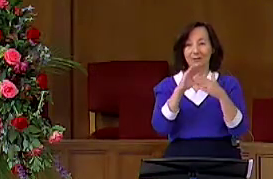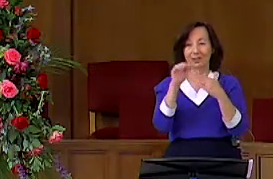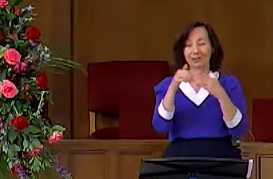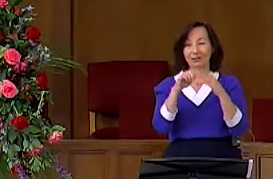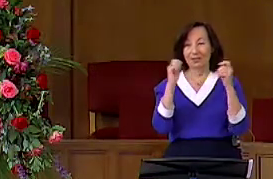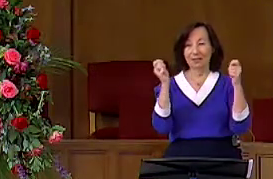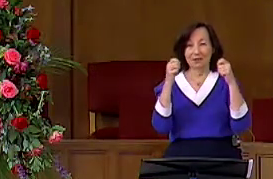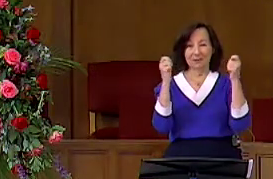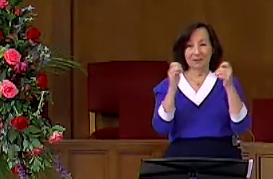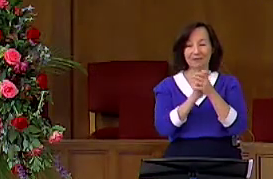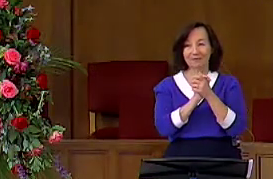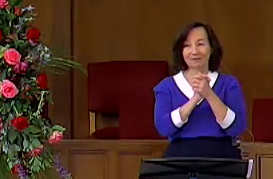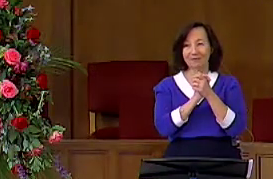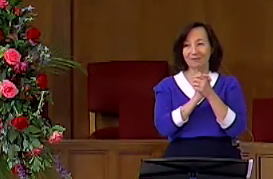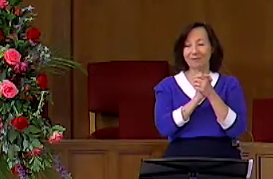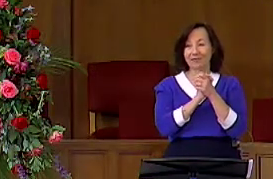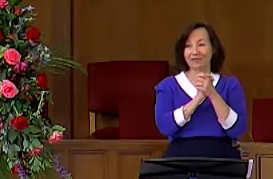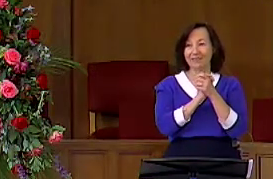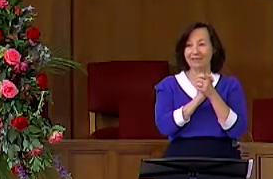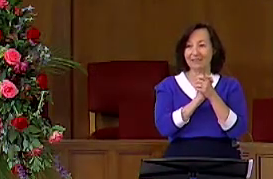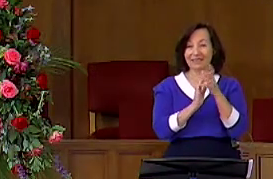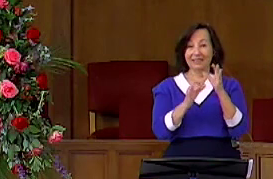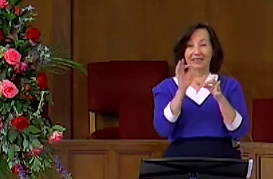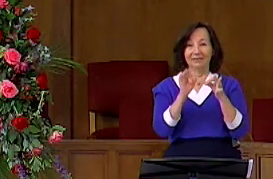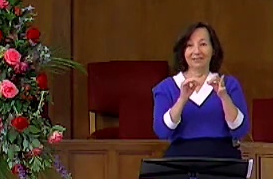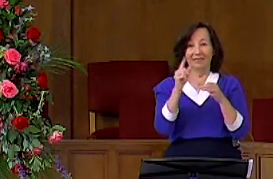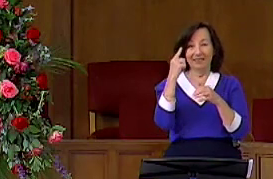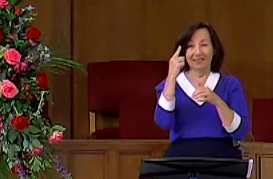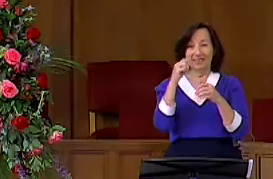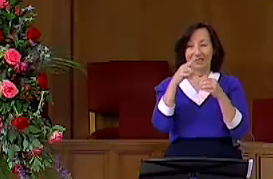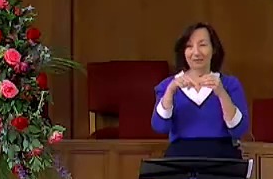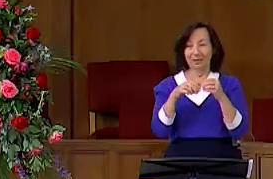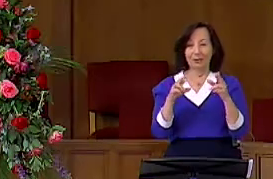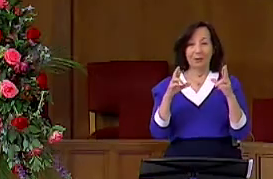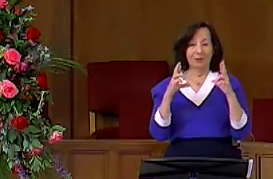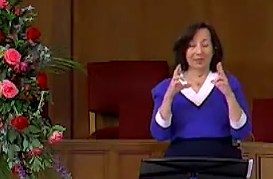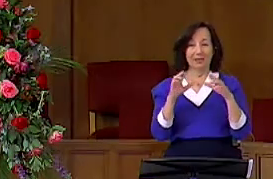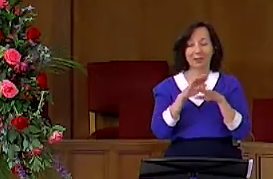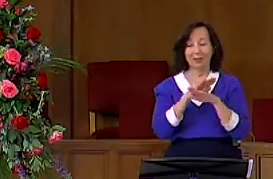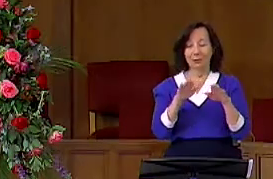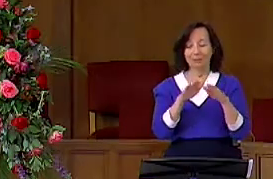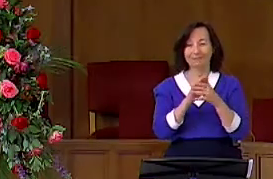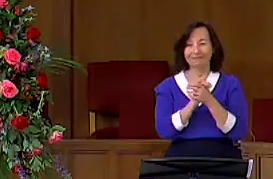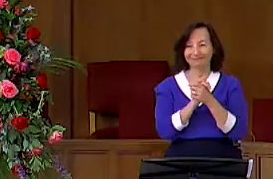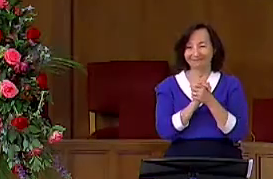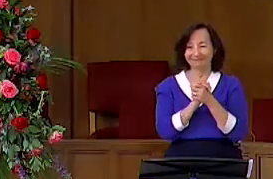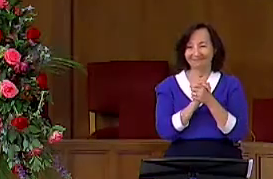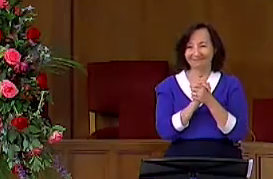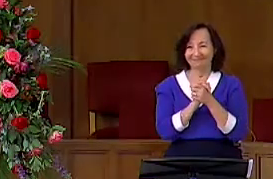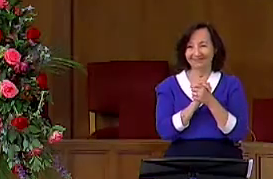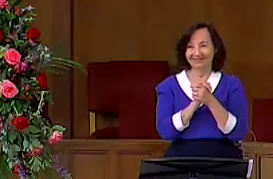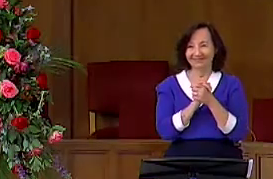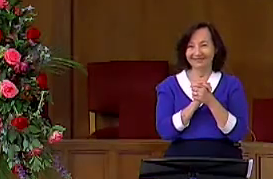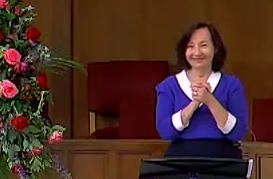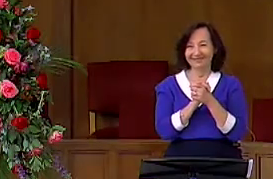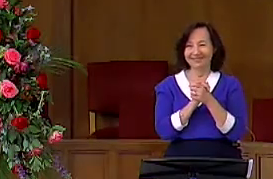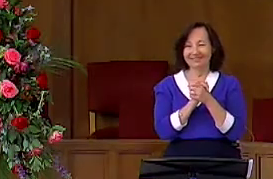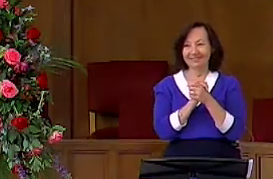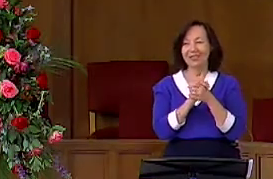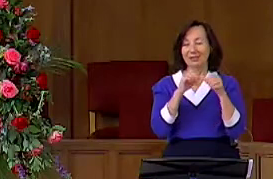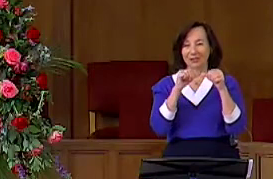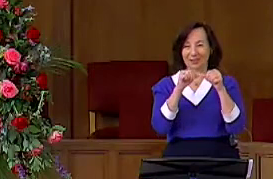well. Anybody else thinking about retiring? Don't. Appreciate you very, very much. She's not gone. She's going to